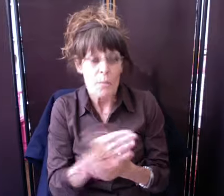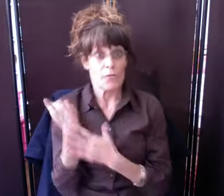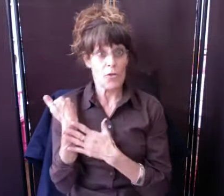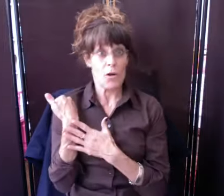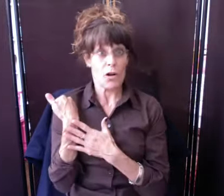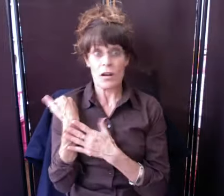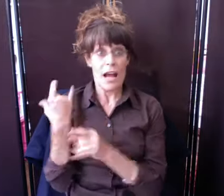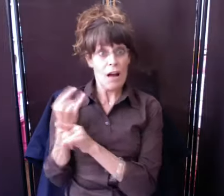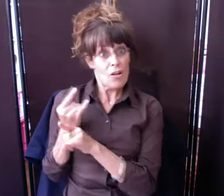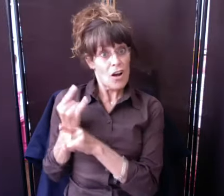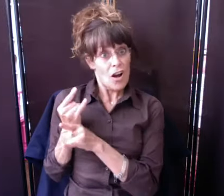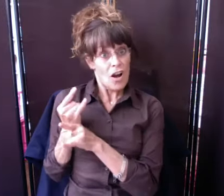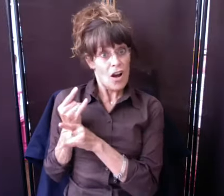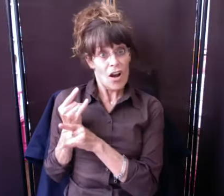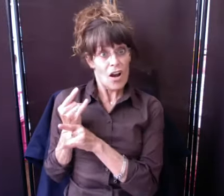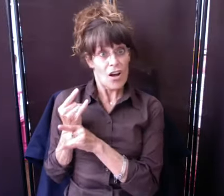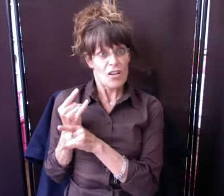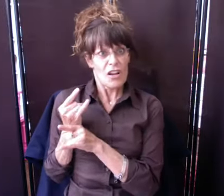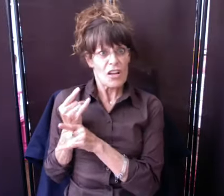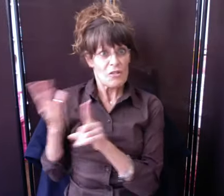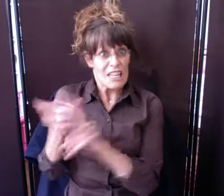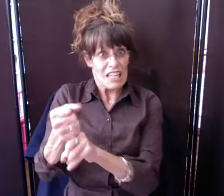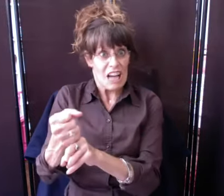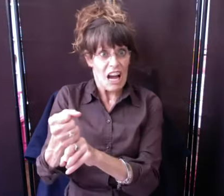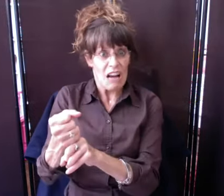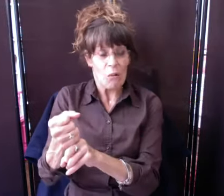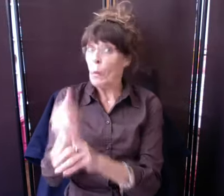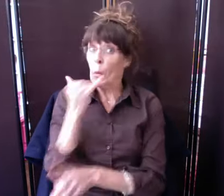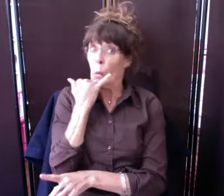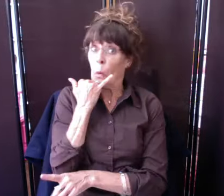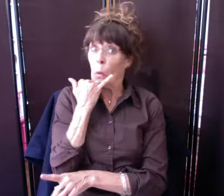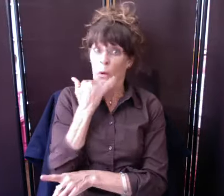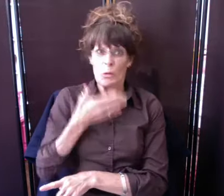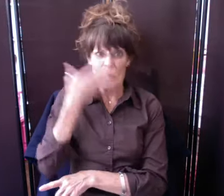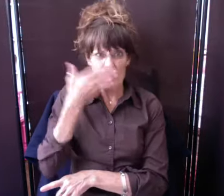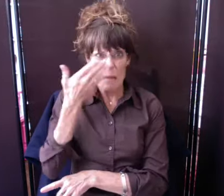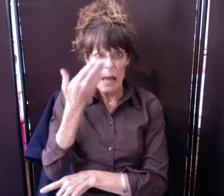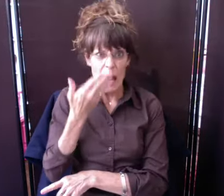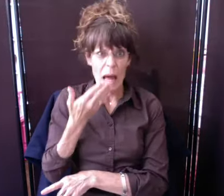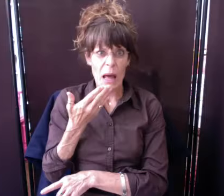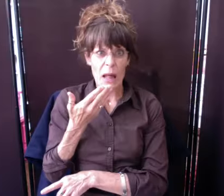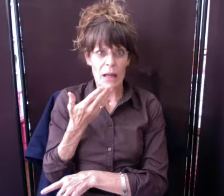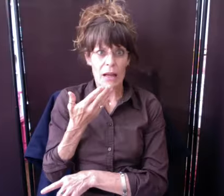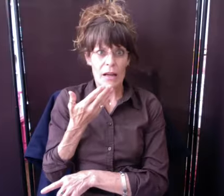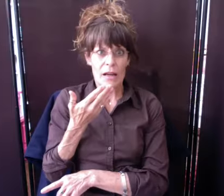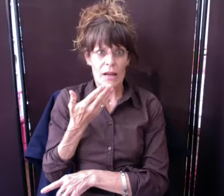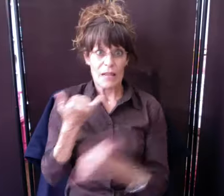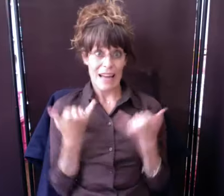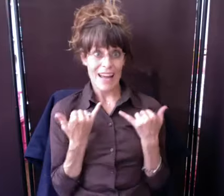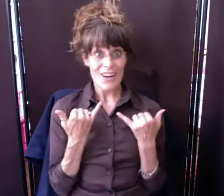you would instantly get busted on because of your breath and the way you acted, and all of a sudden it made sense to bring alcohol